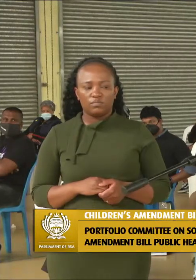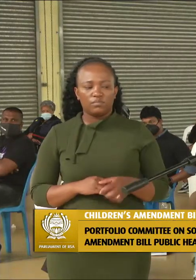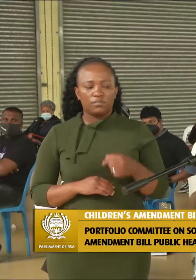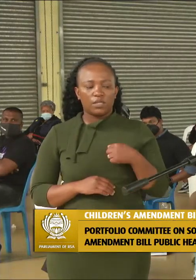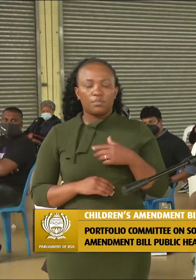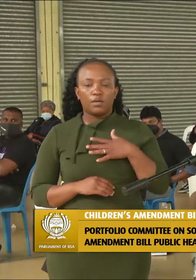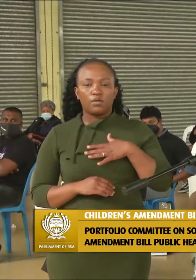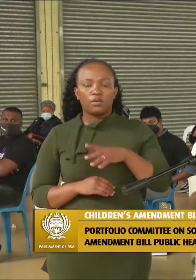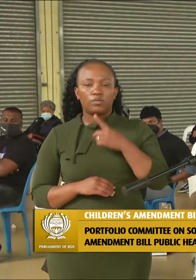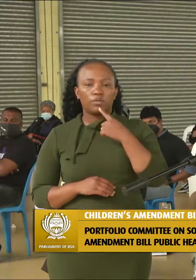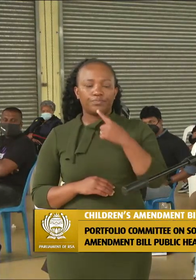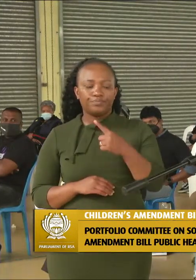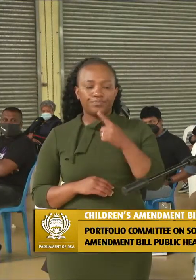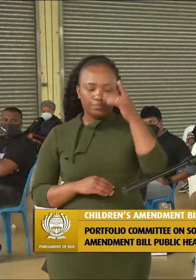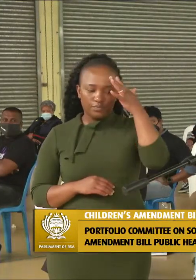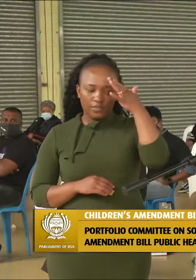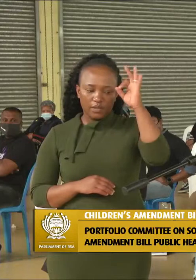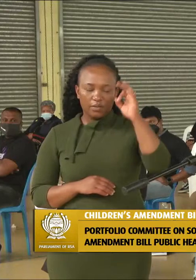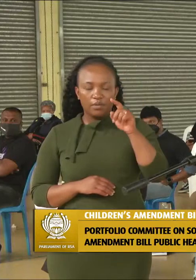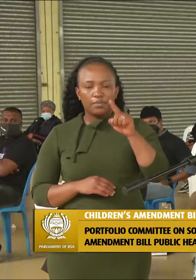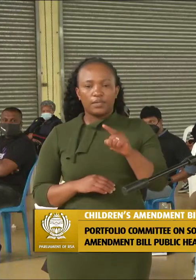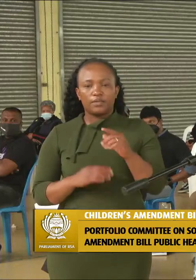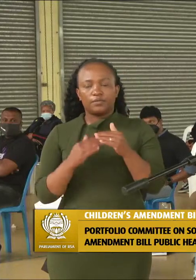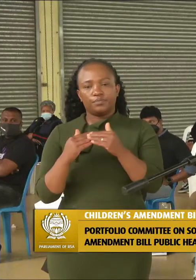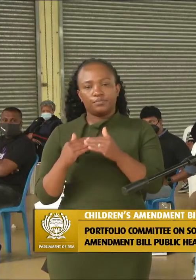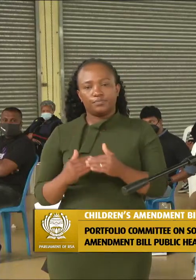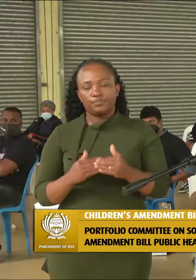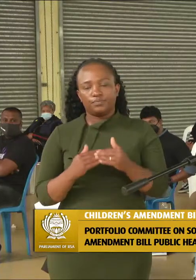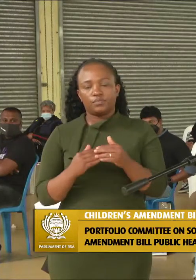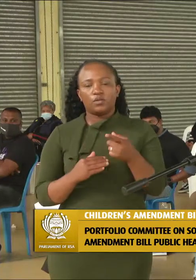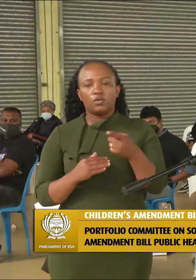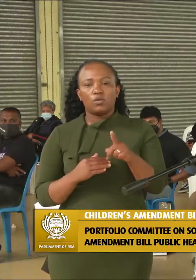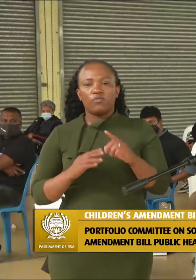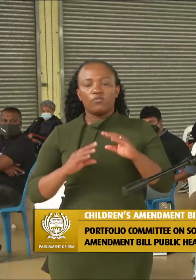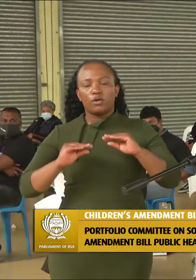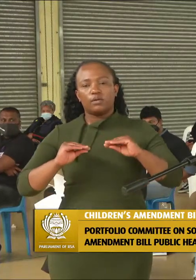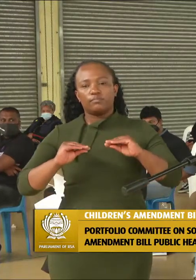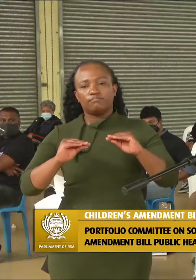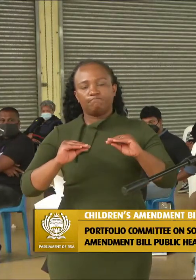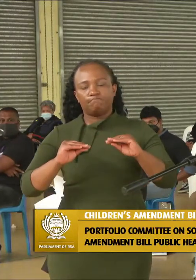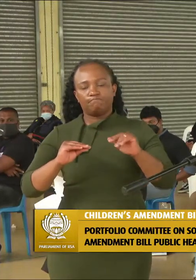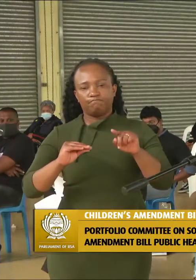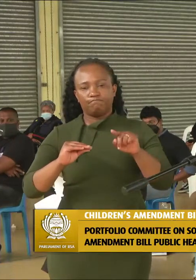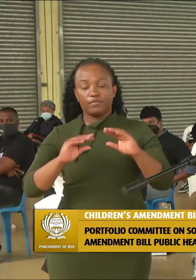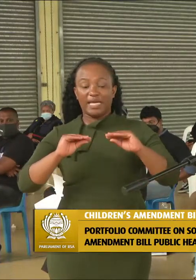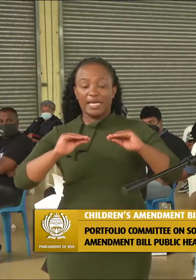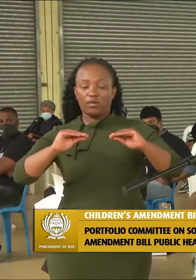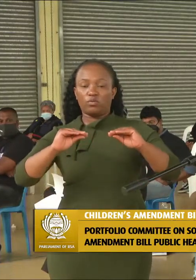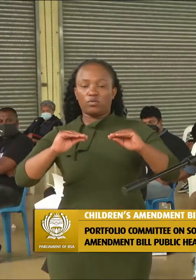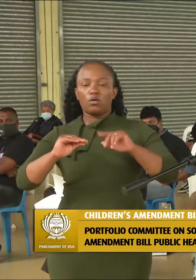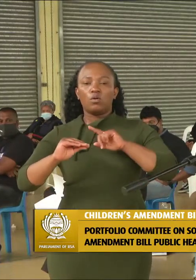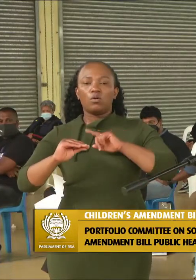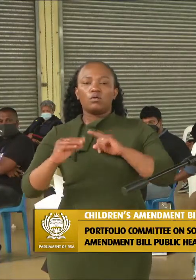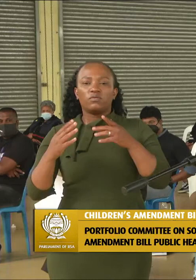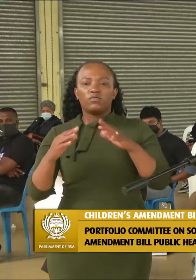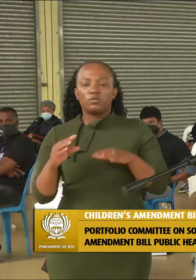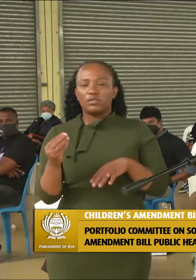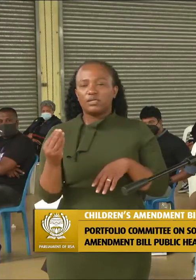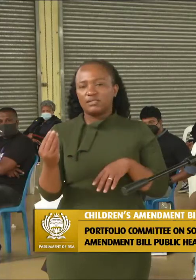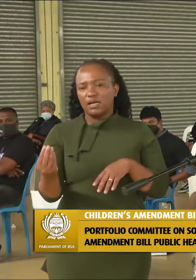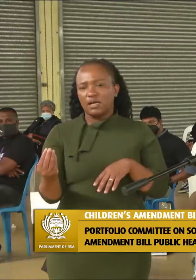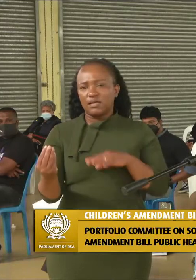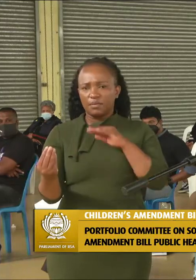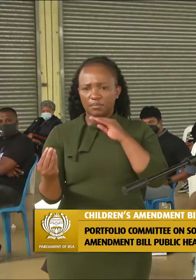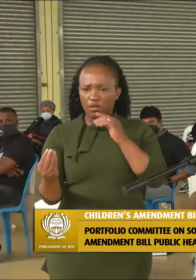ukuthi uhulumeni wethu asibhekele kwilungelo kakhulu lemfundo. Njoba kushiwo kuthiwa akekho umntwana okungafanele